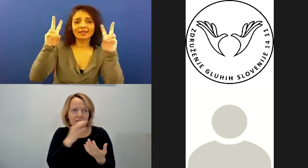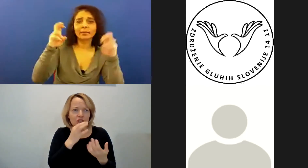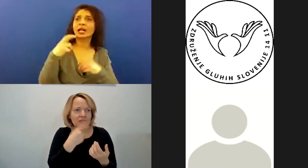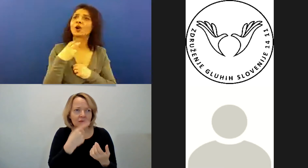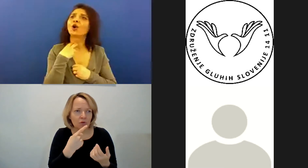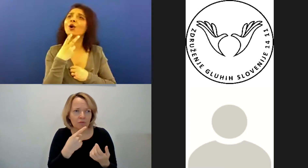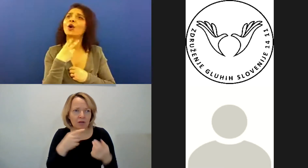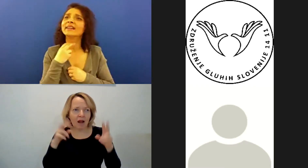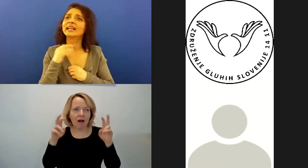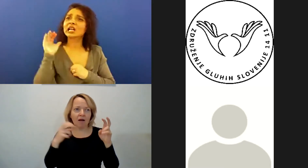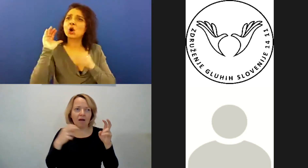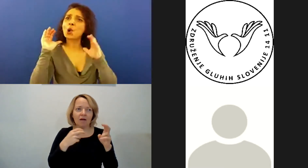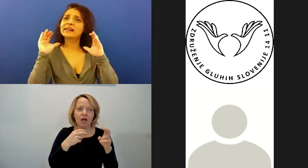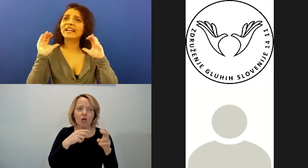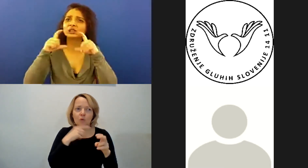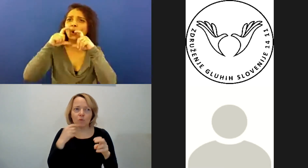Zermatt.